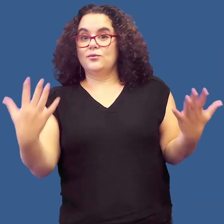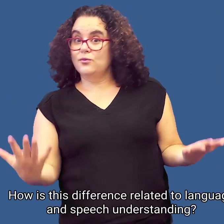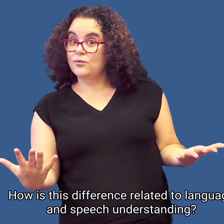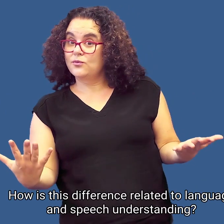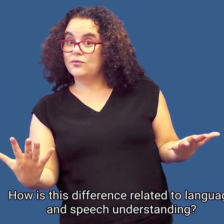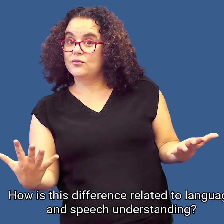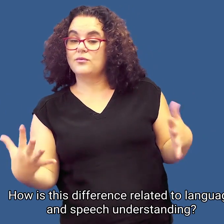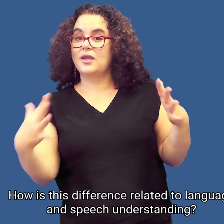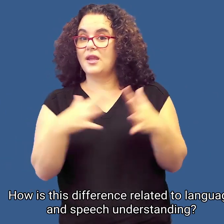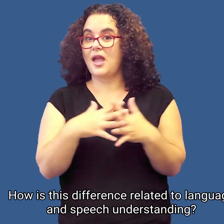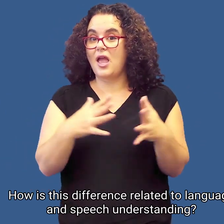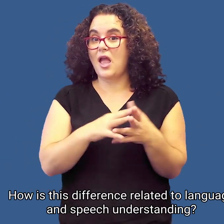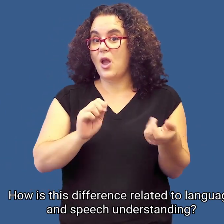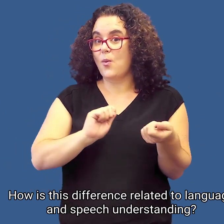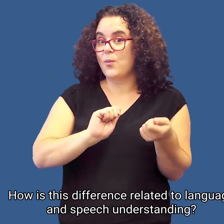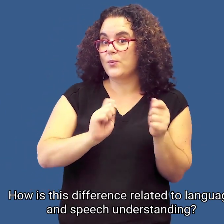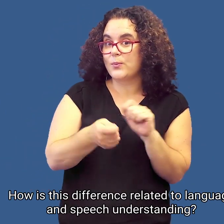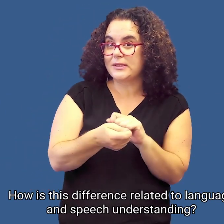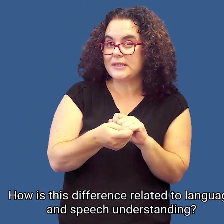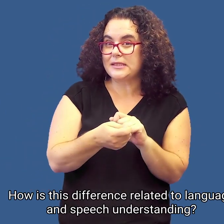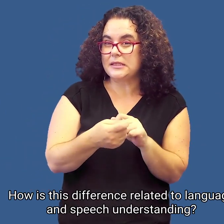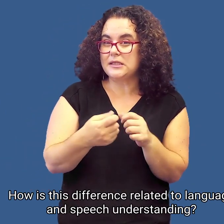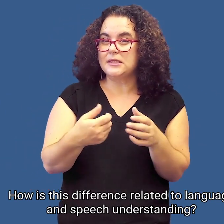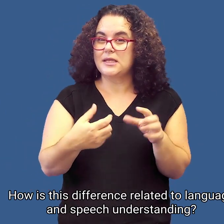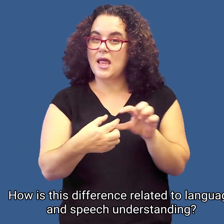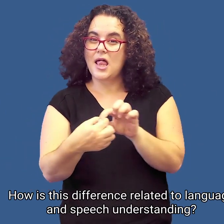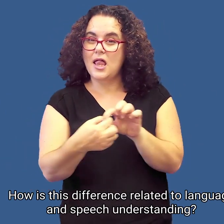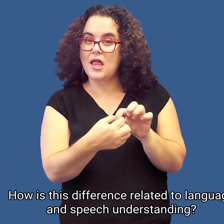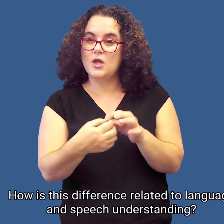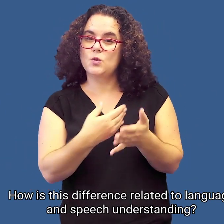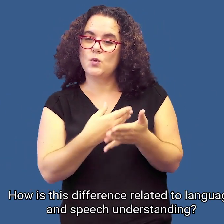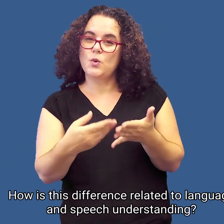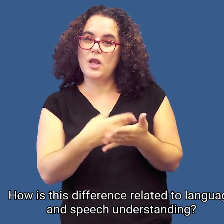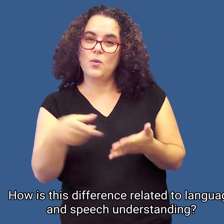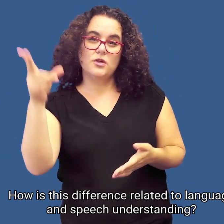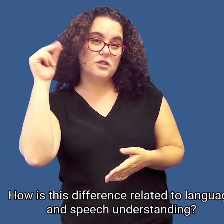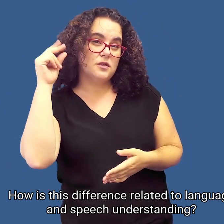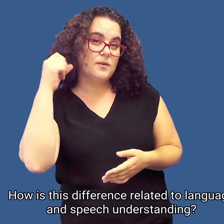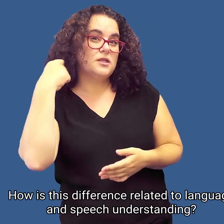How is this difference related to language and speech understanding?